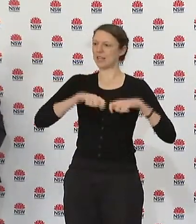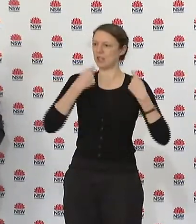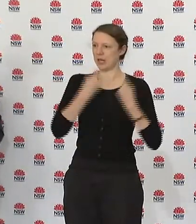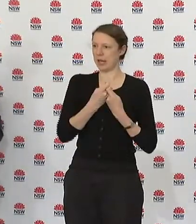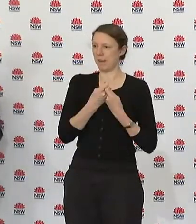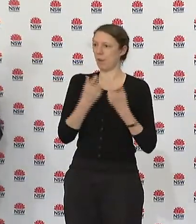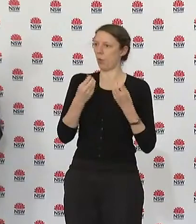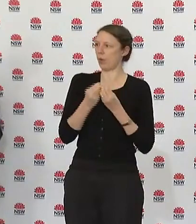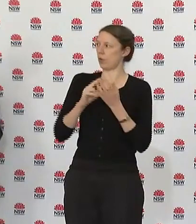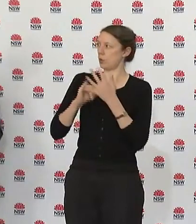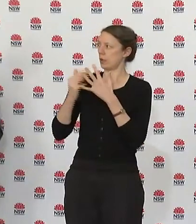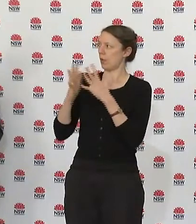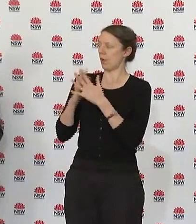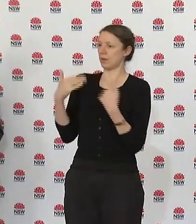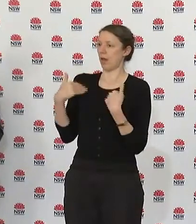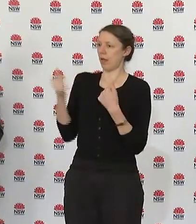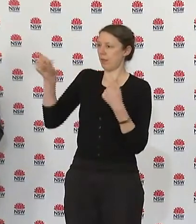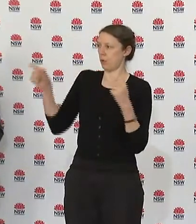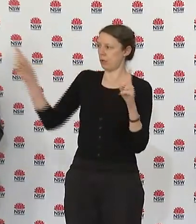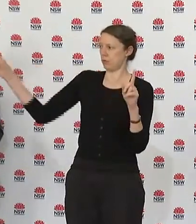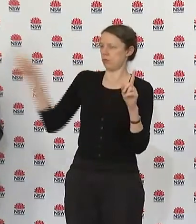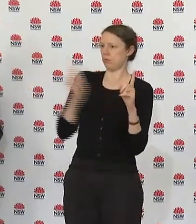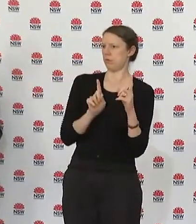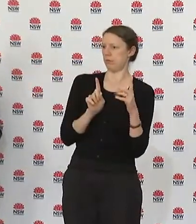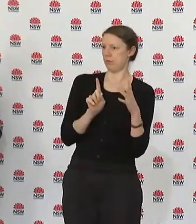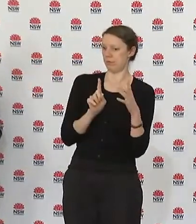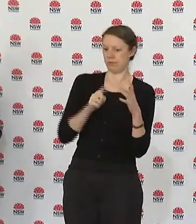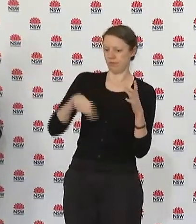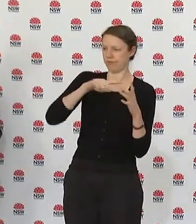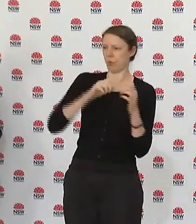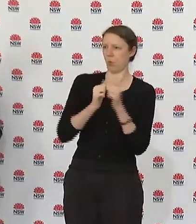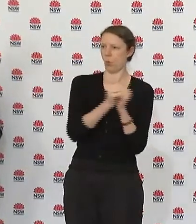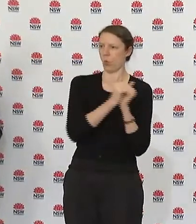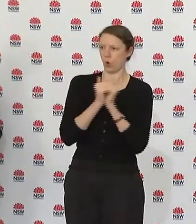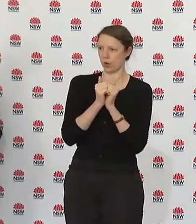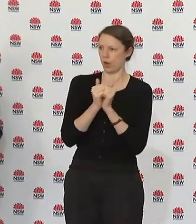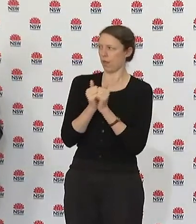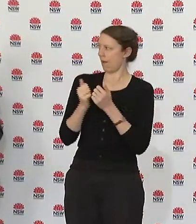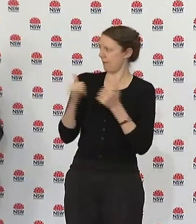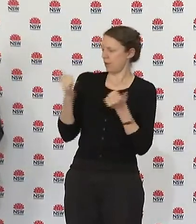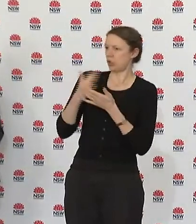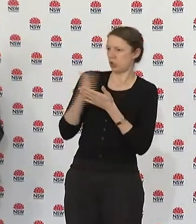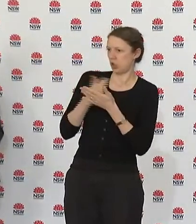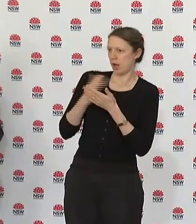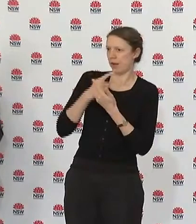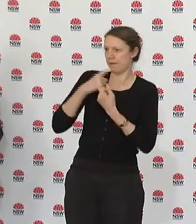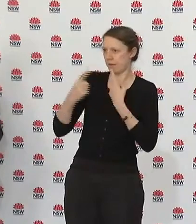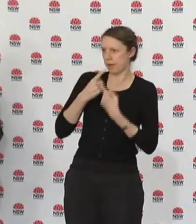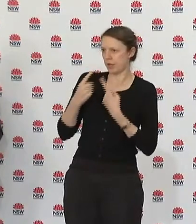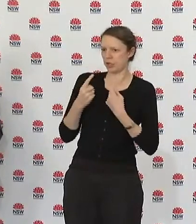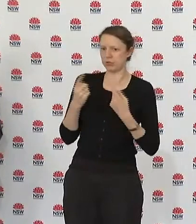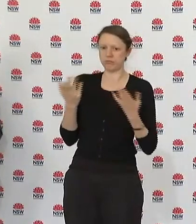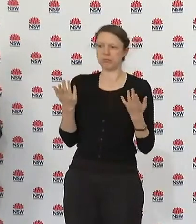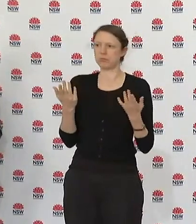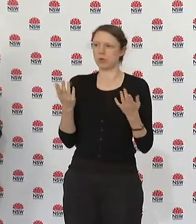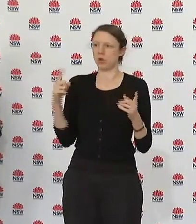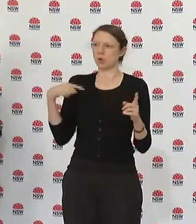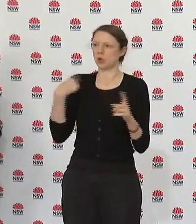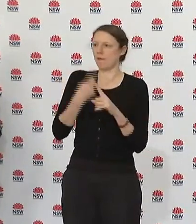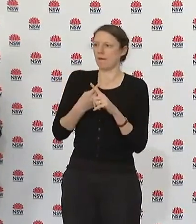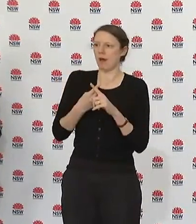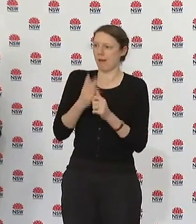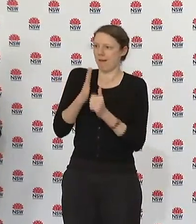Wales Health. That information, as much as we need at this point in time, has been shared, and we have never had an issue with health